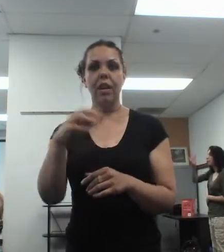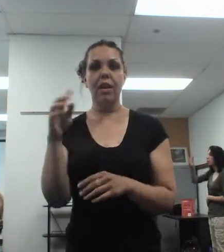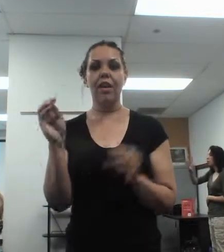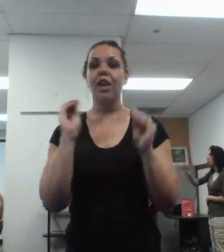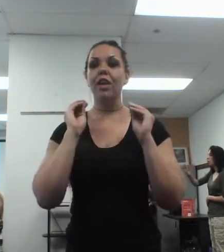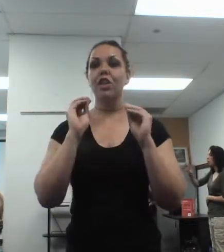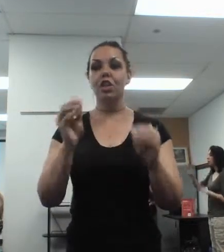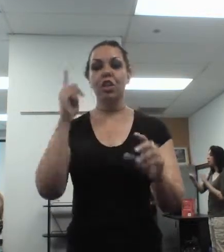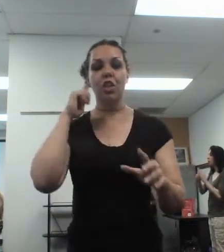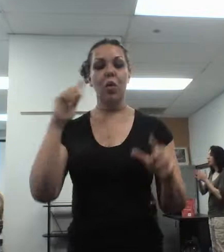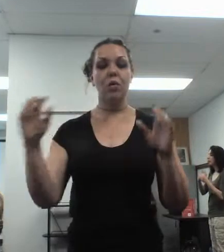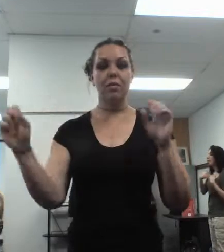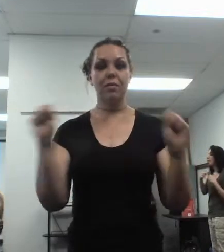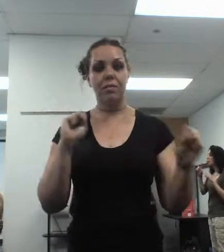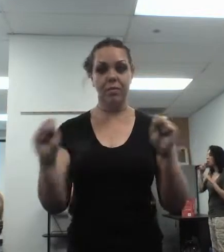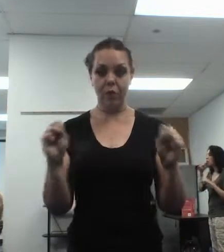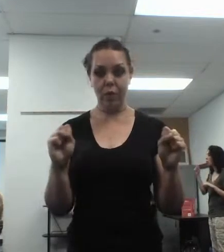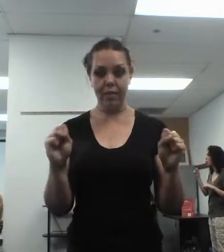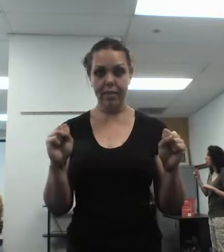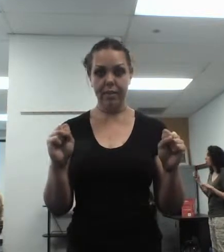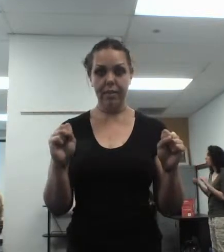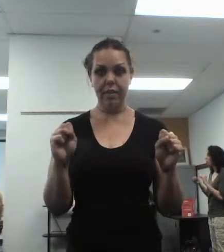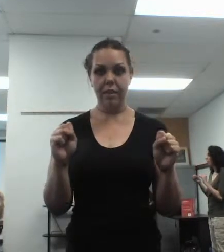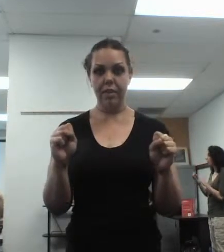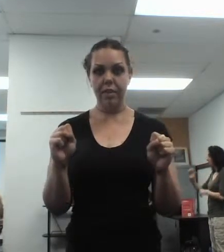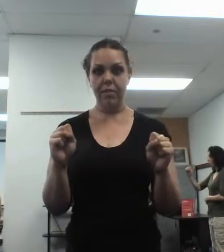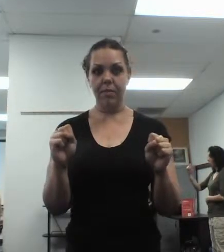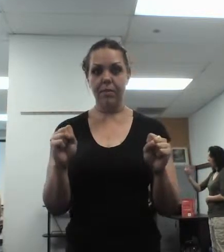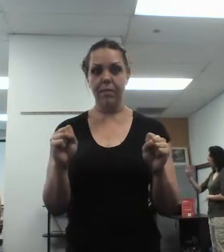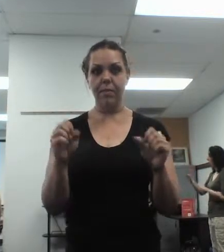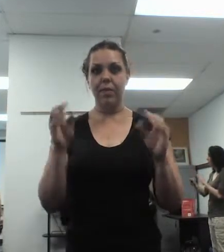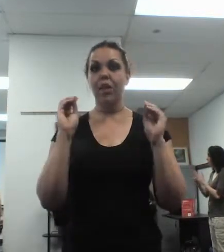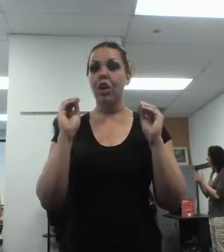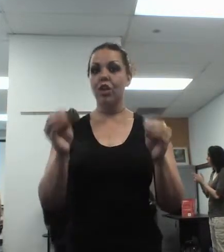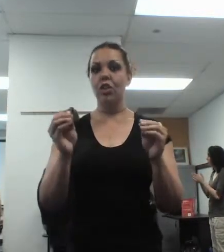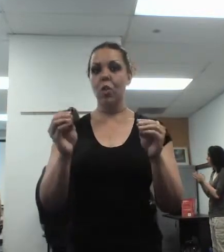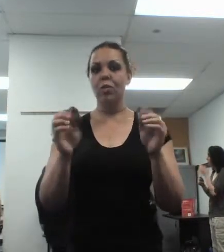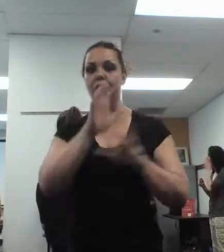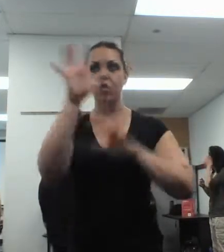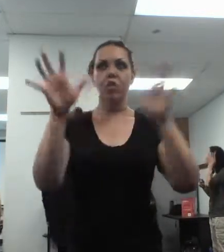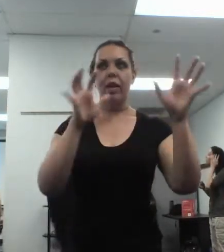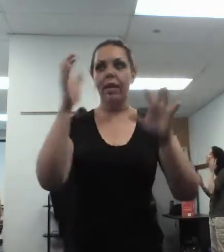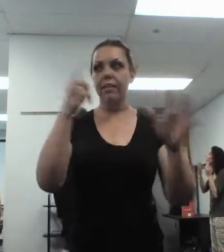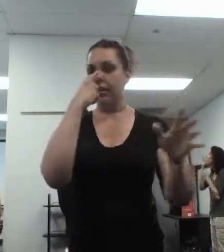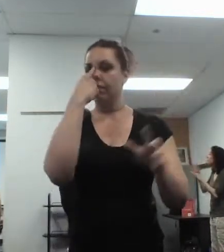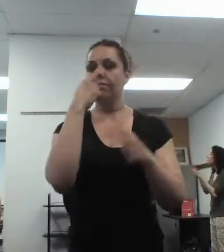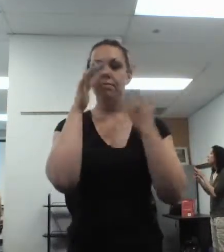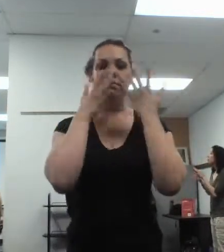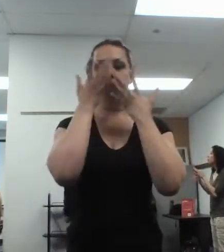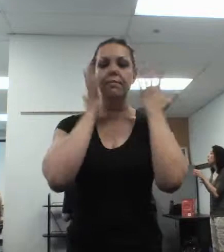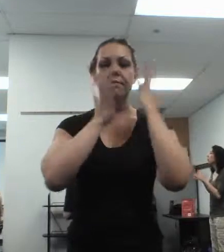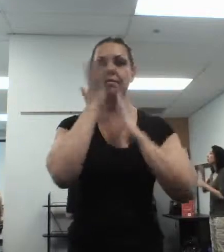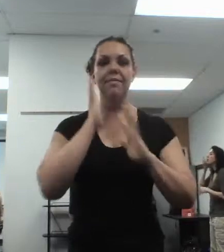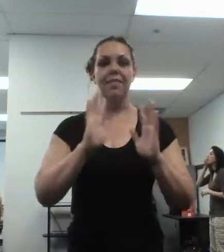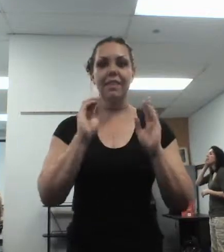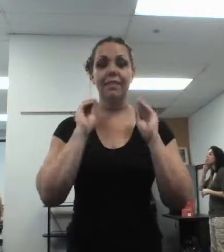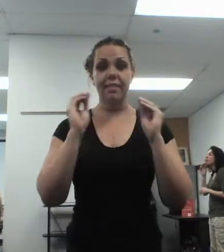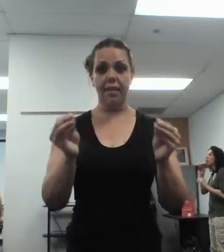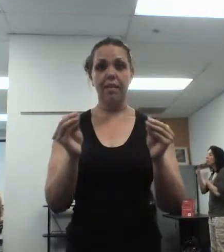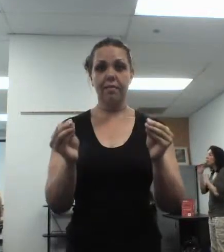mannerisms. Distracting mannerisms would be you interpreting like this, pushing up your glasses constantly, put your hair behind your hair.